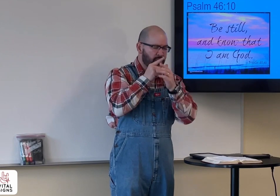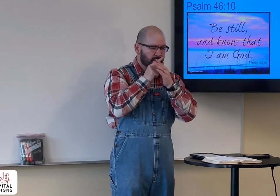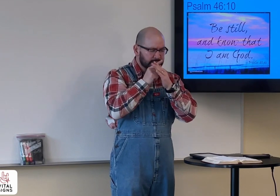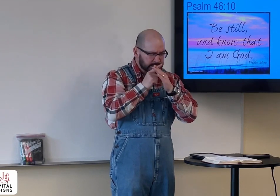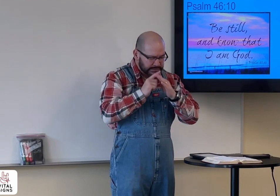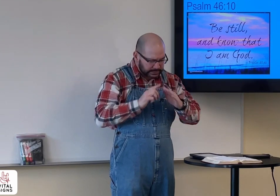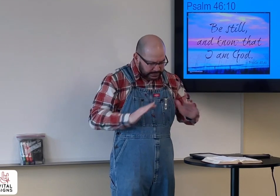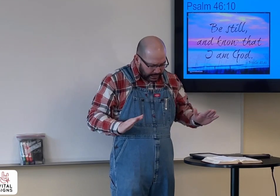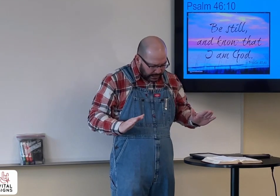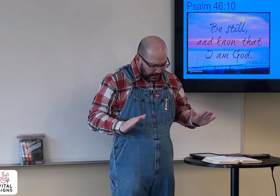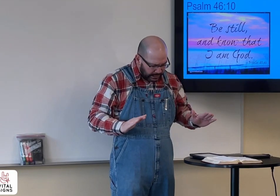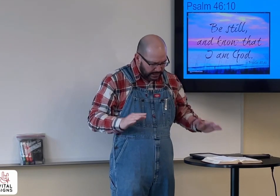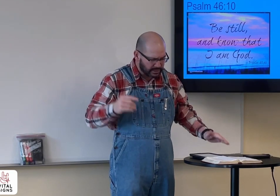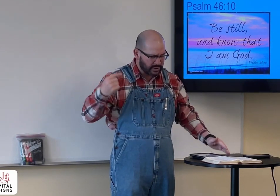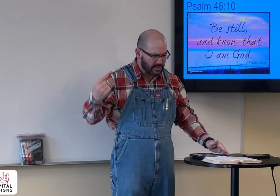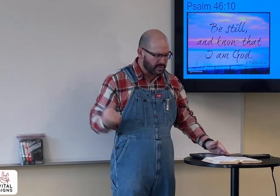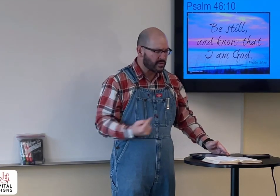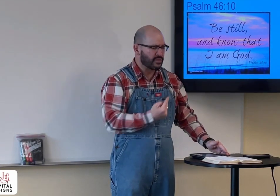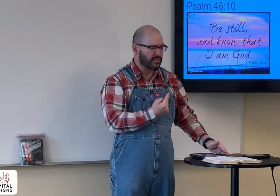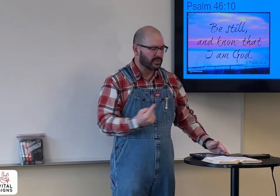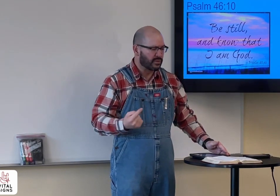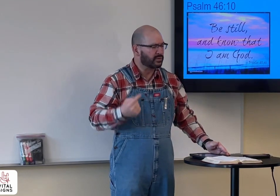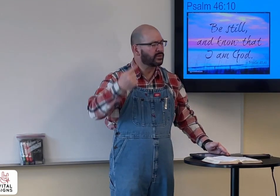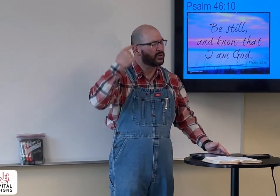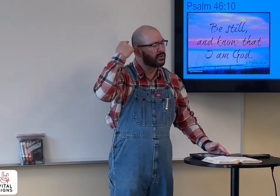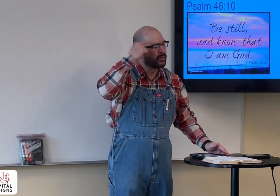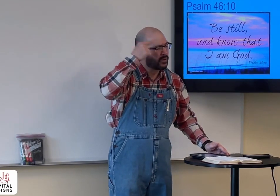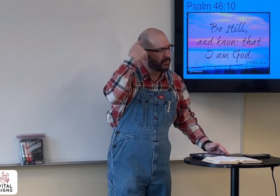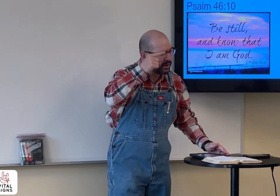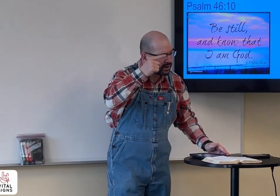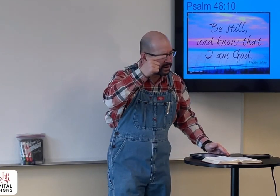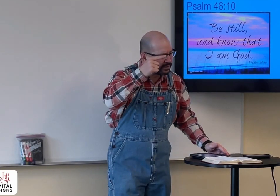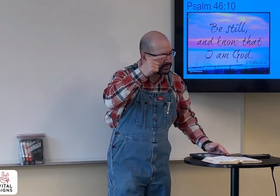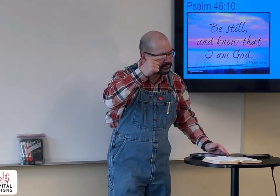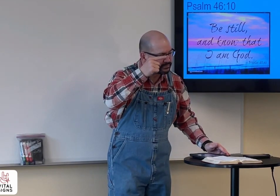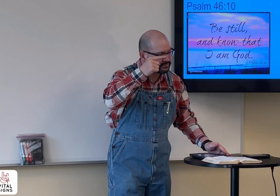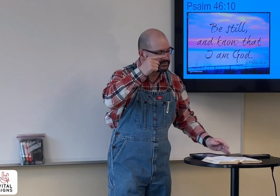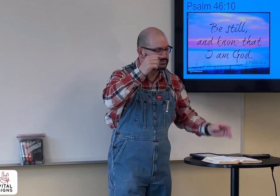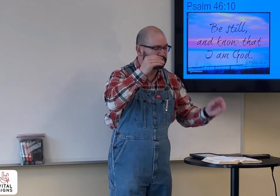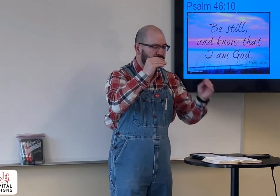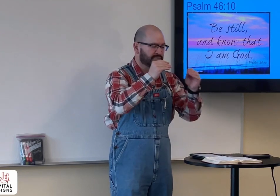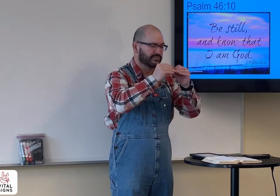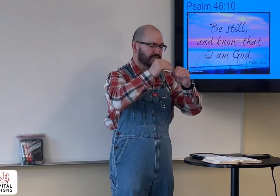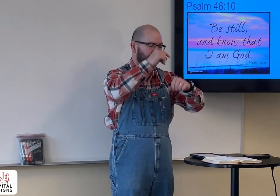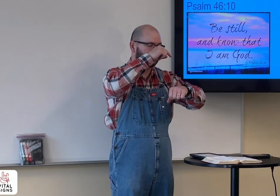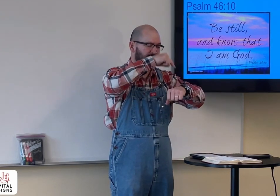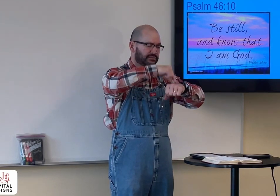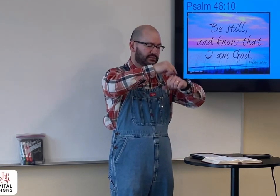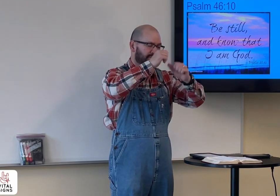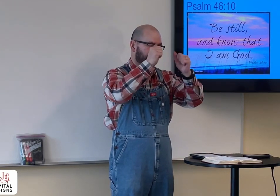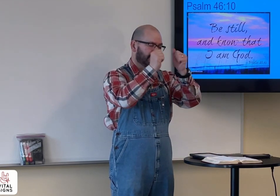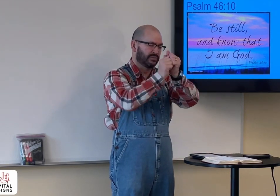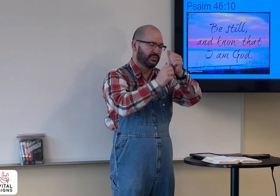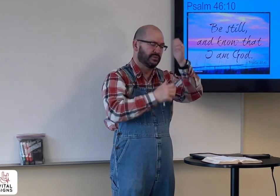goal, to be quiet and alone. Why? To have more time with you.